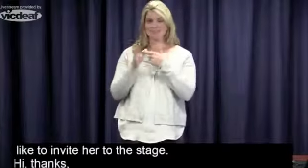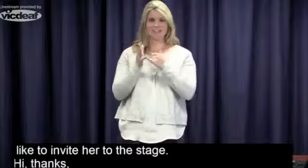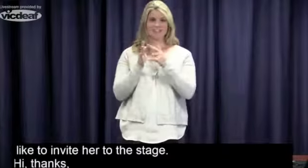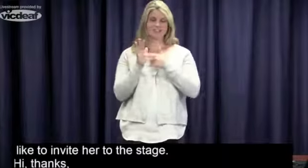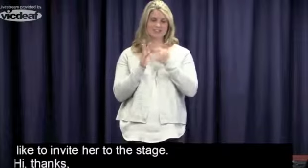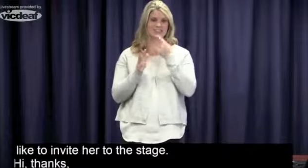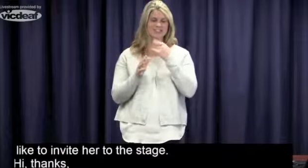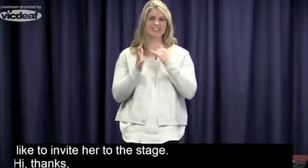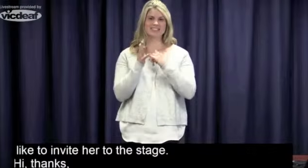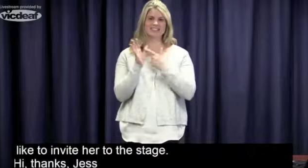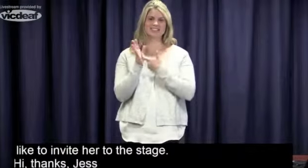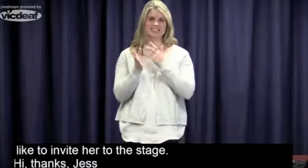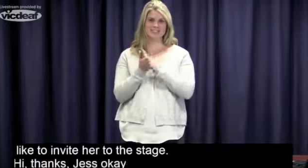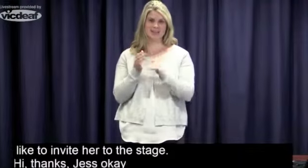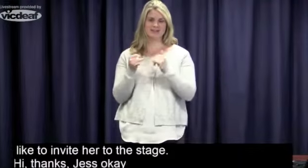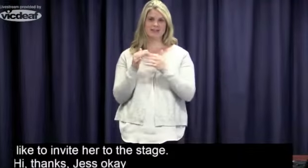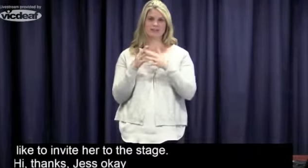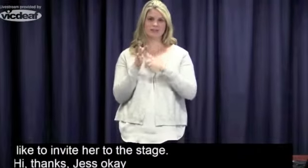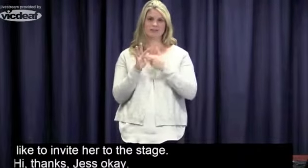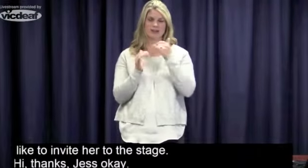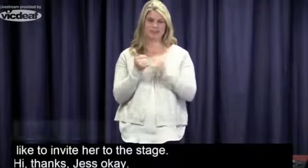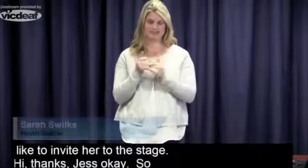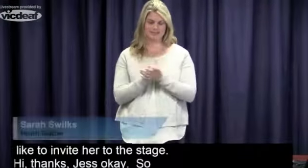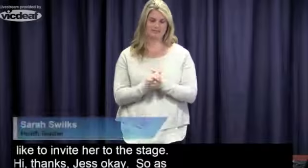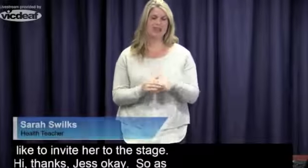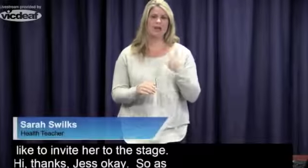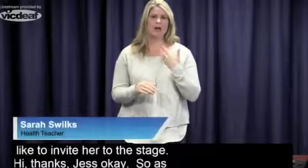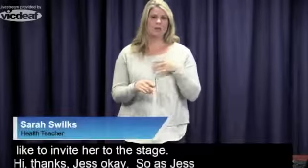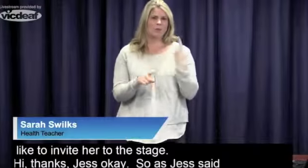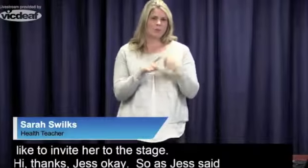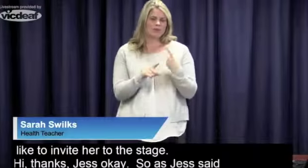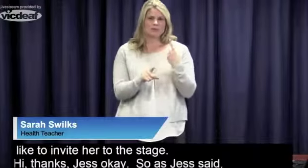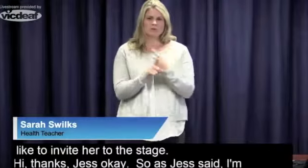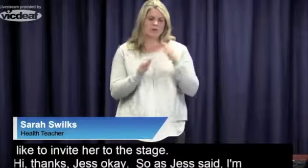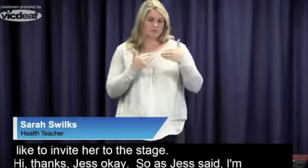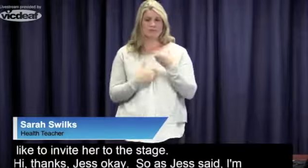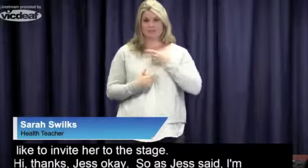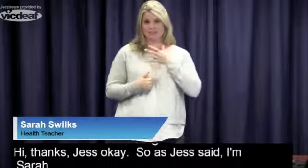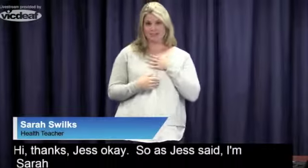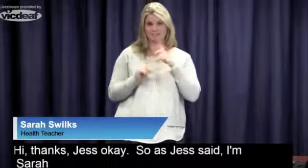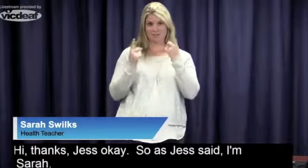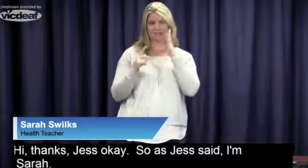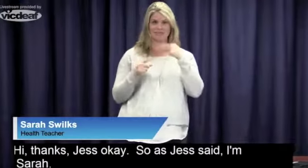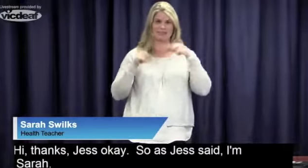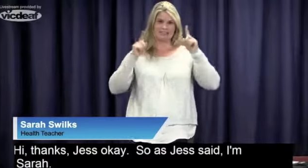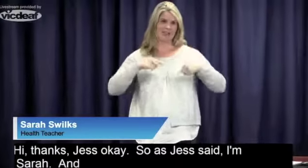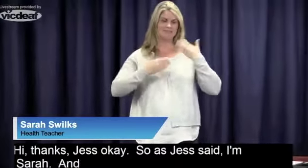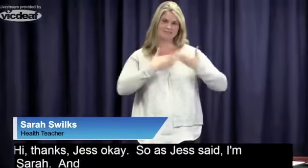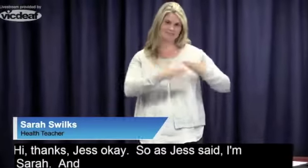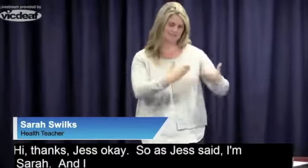Okay, so as Jess said, I am Sarah Swilks, and I just wanted to quickly introduce myself before